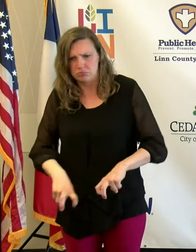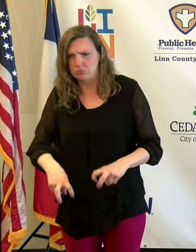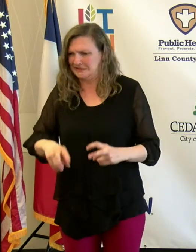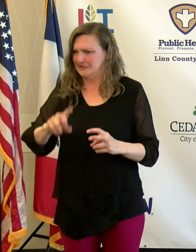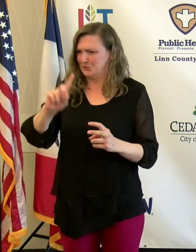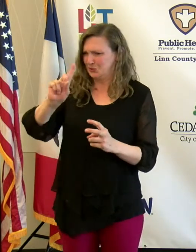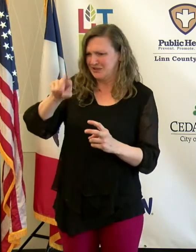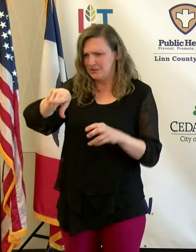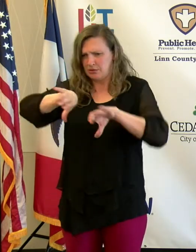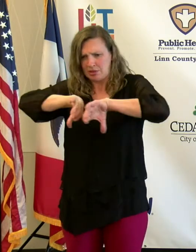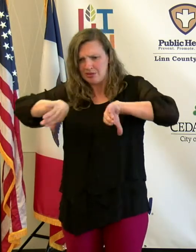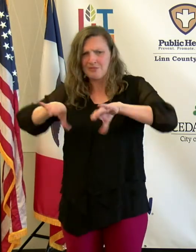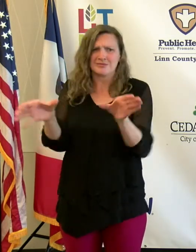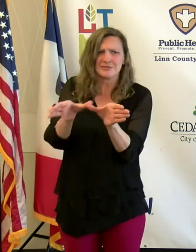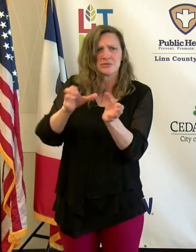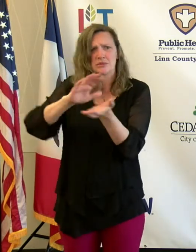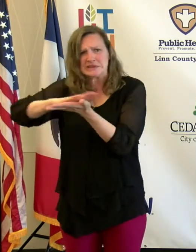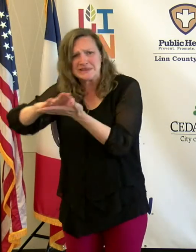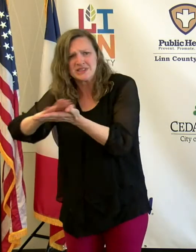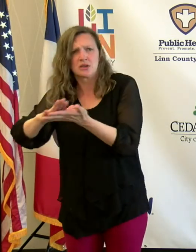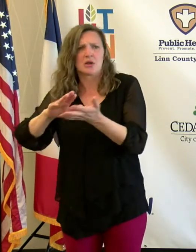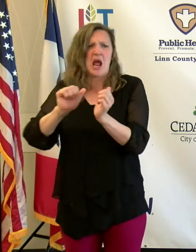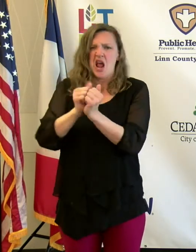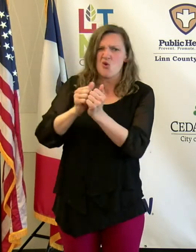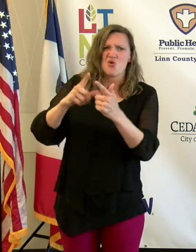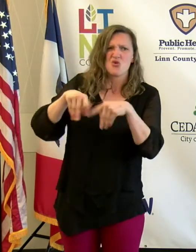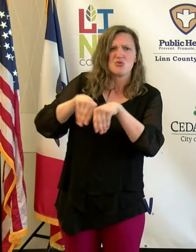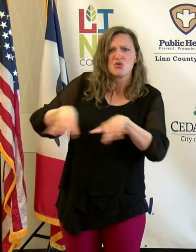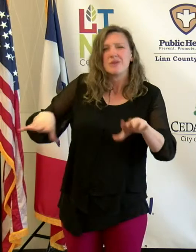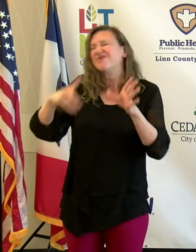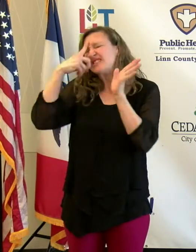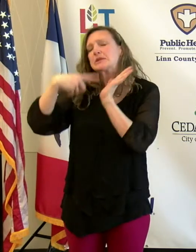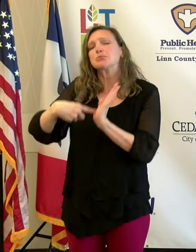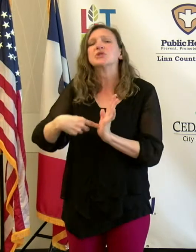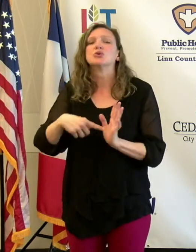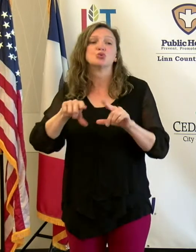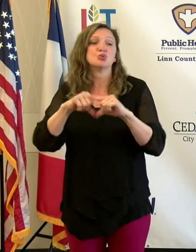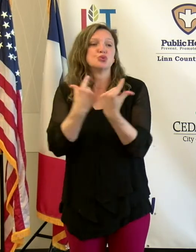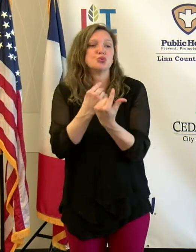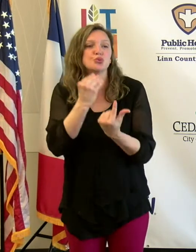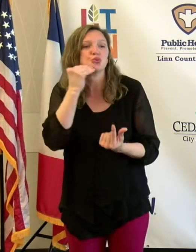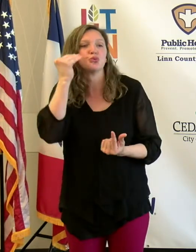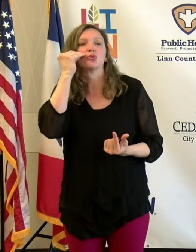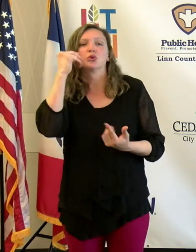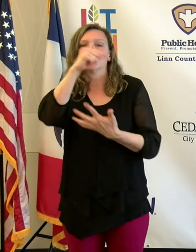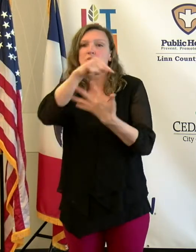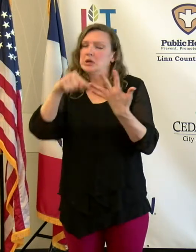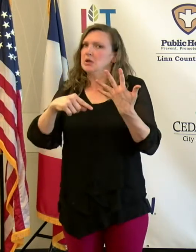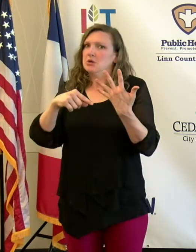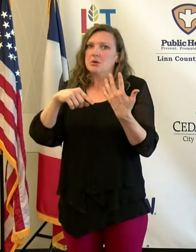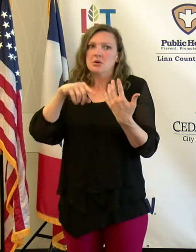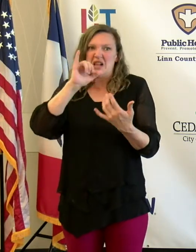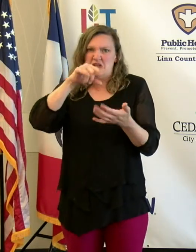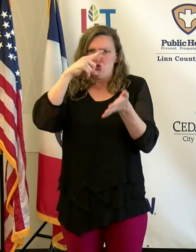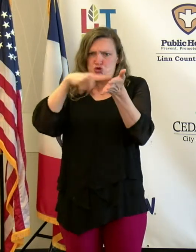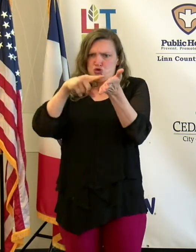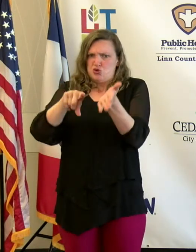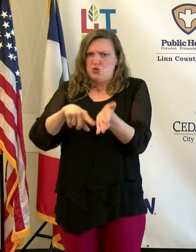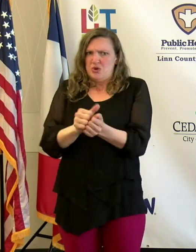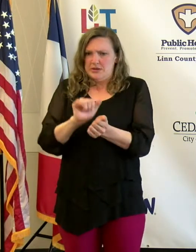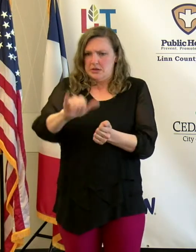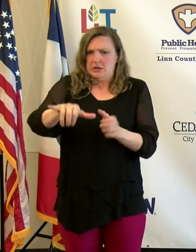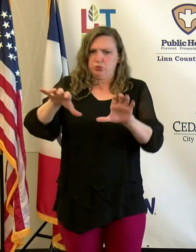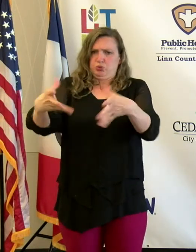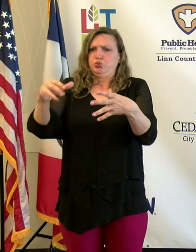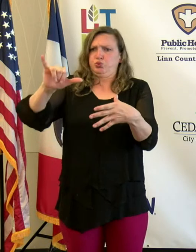spread of disease within group homes and other similar living arrangements. At this time, we are not releasing